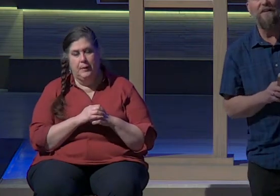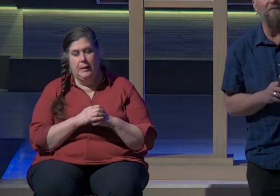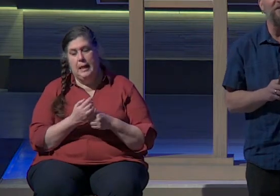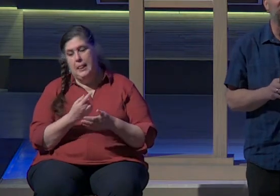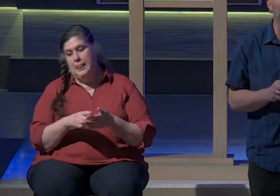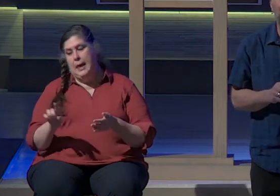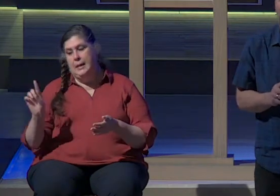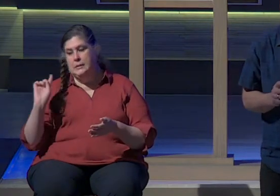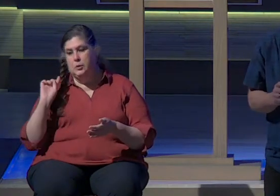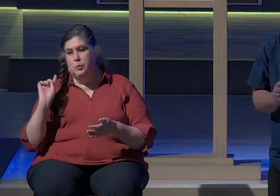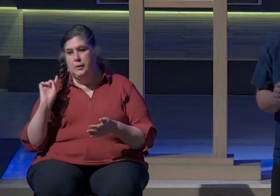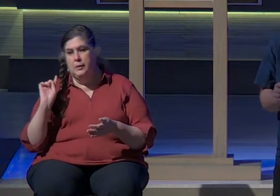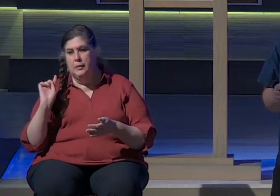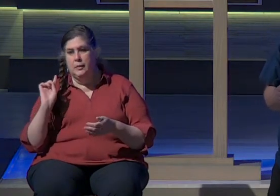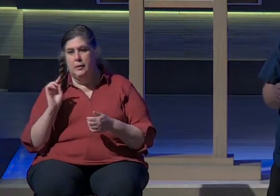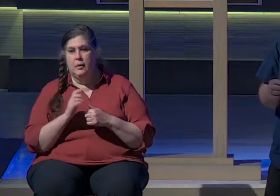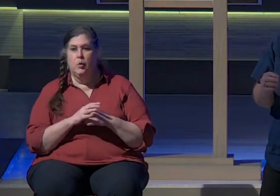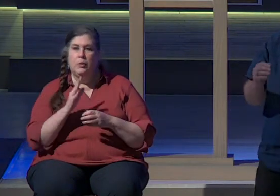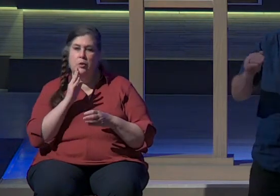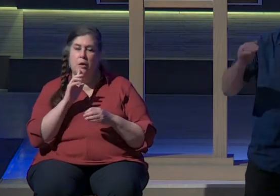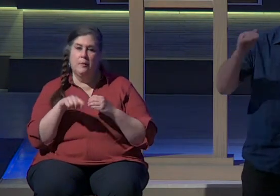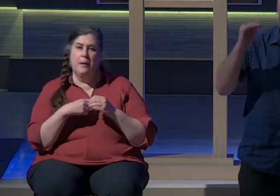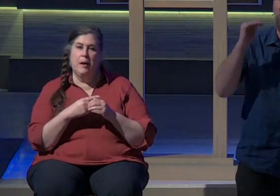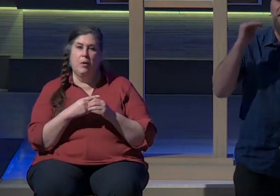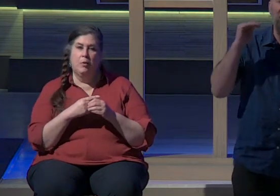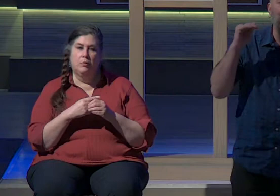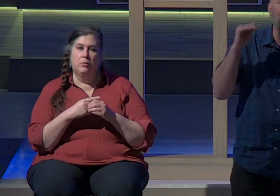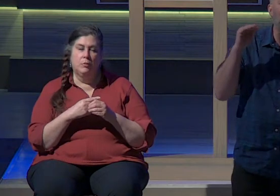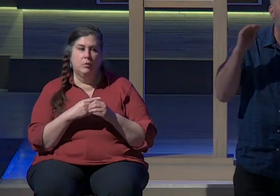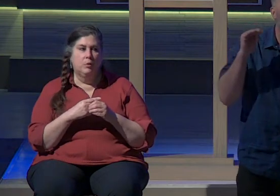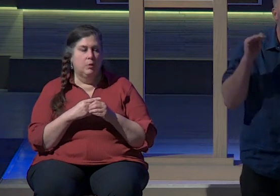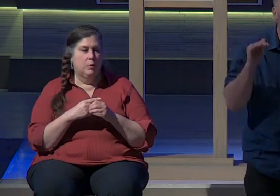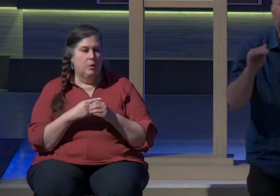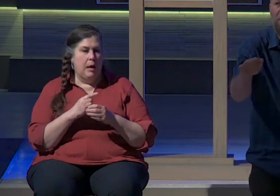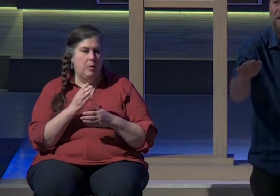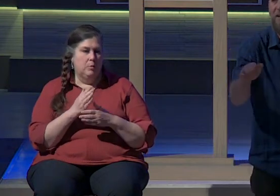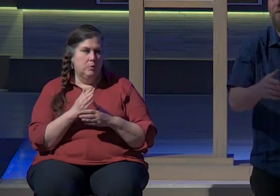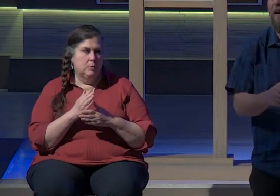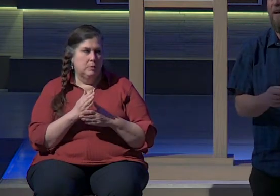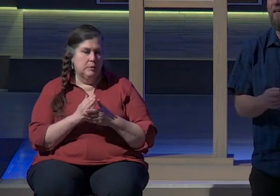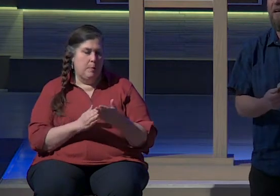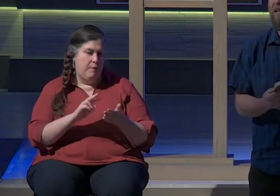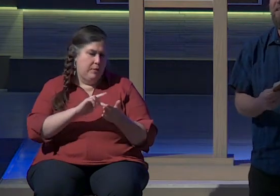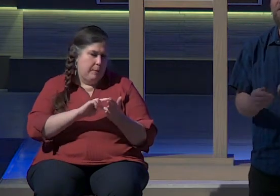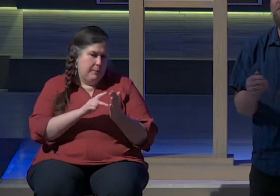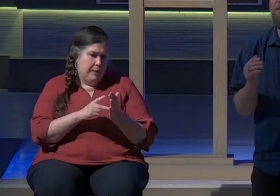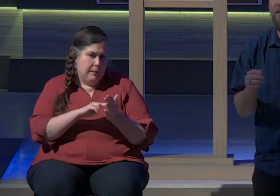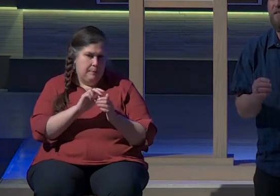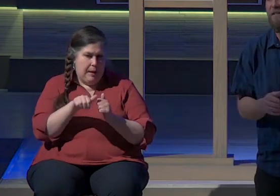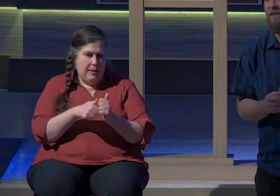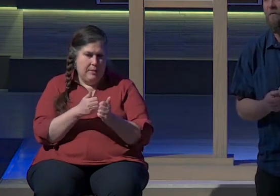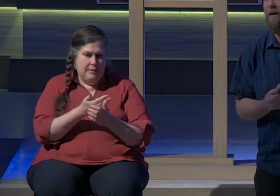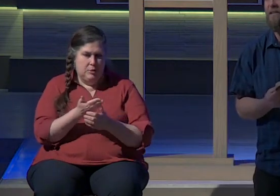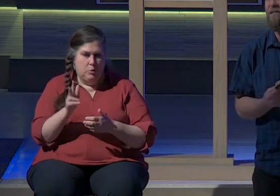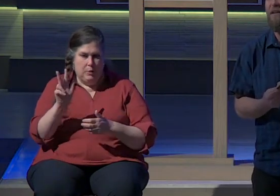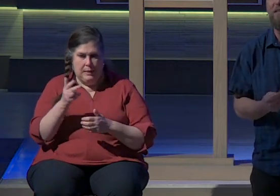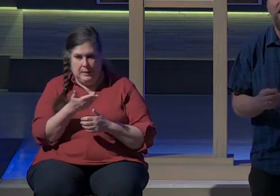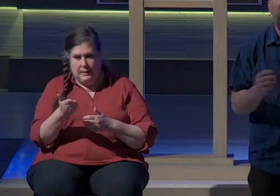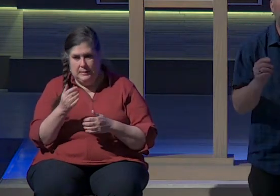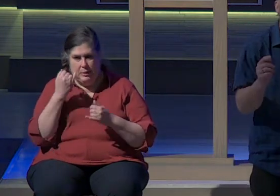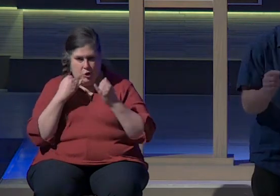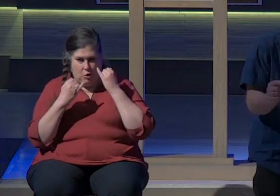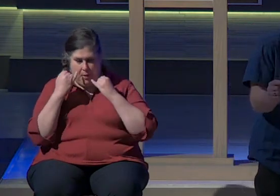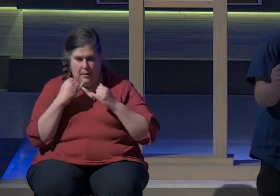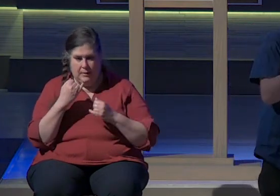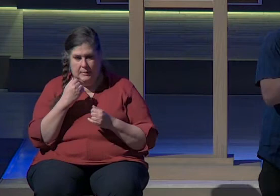Last week, now, we touched a little bit on how some of the implied meaning behind these three things that Jeremiah cites,